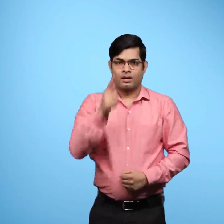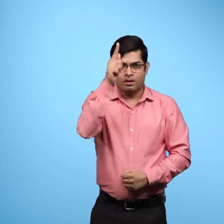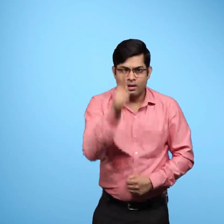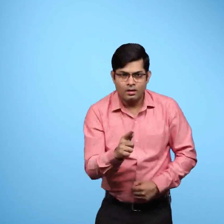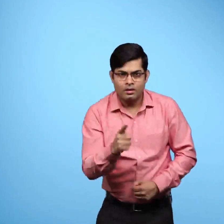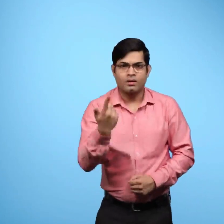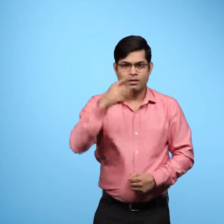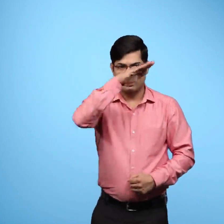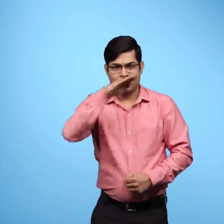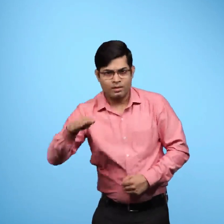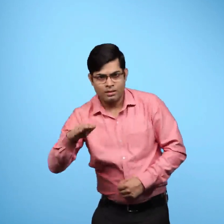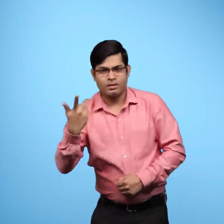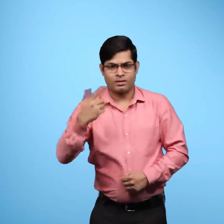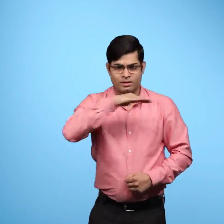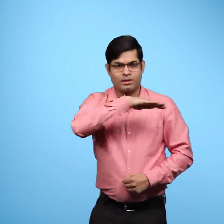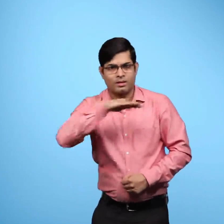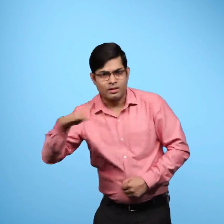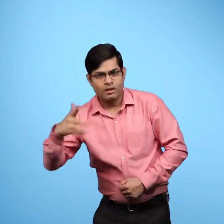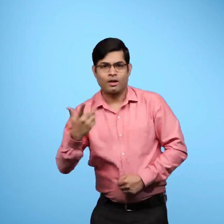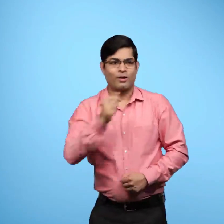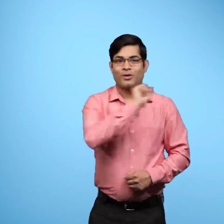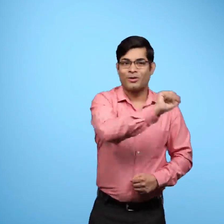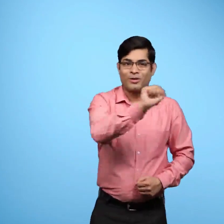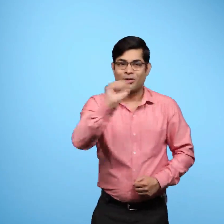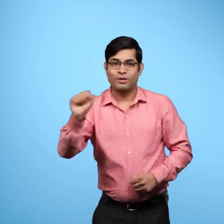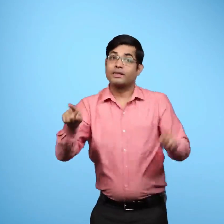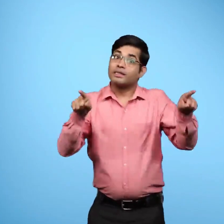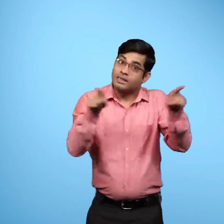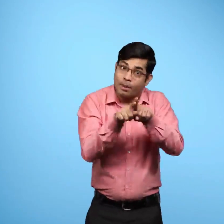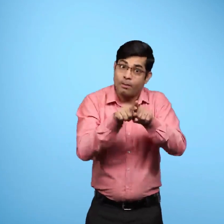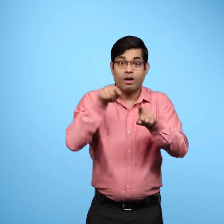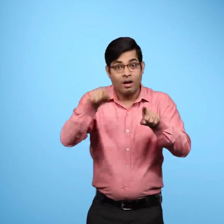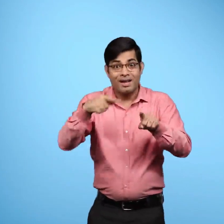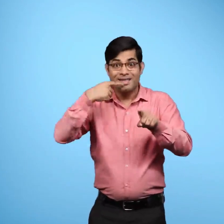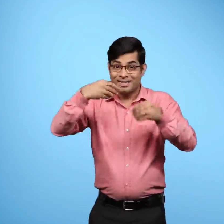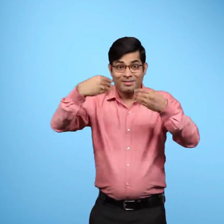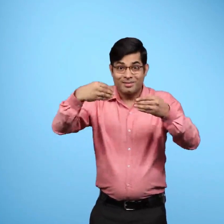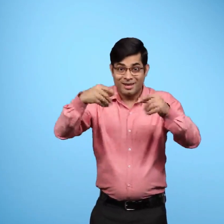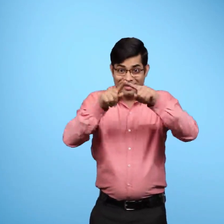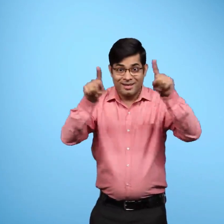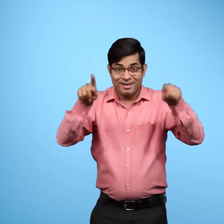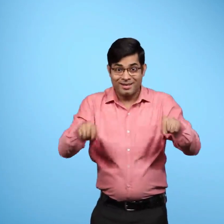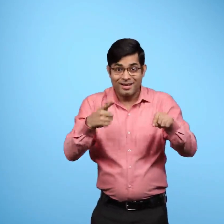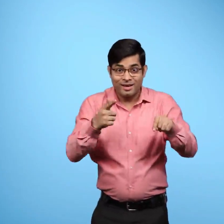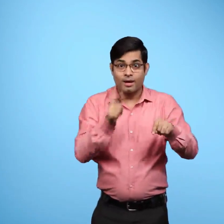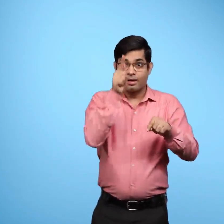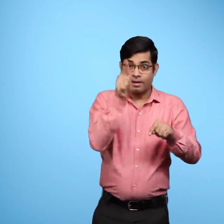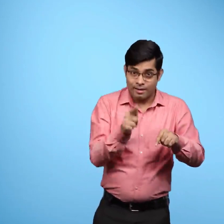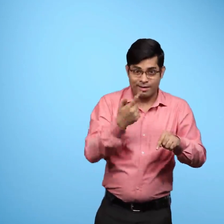To show others how they have kept their stumps, they draw lines in a notebook.